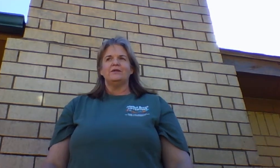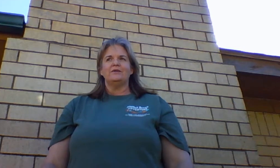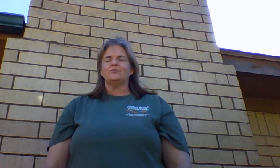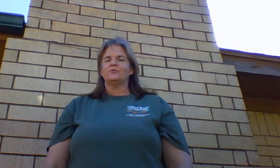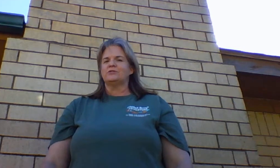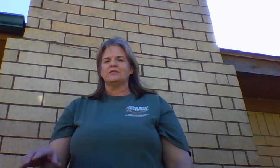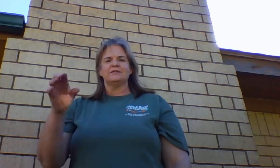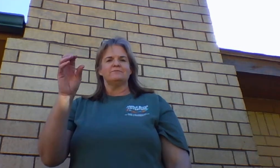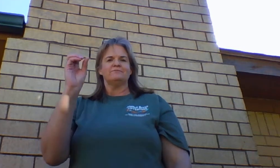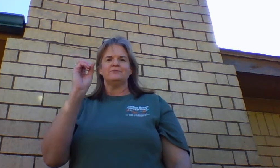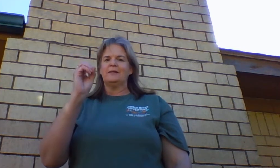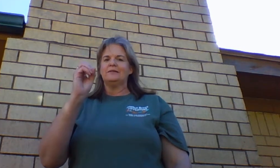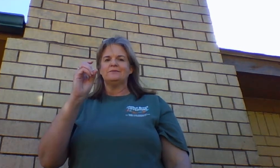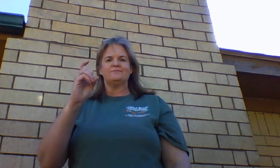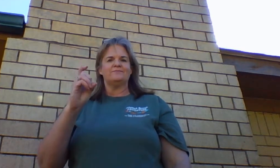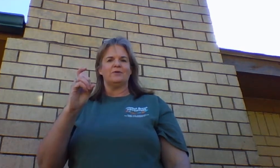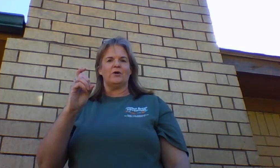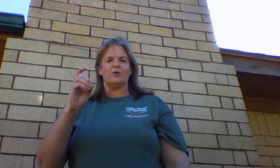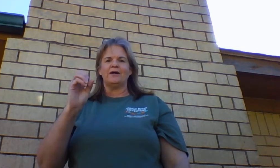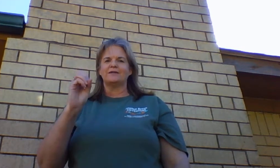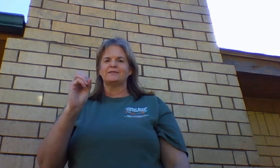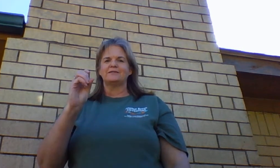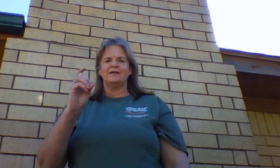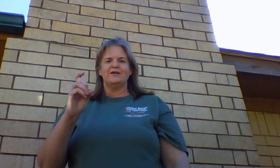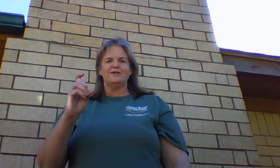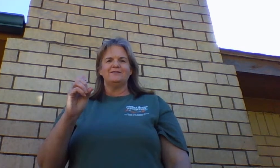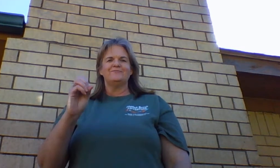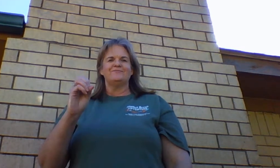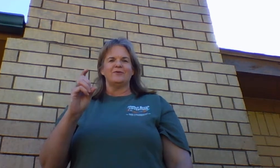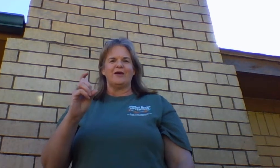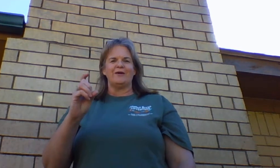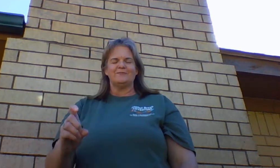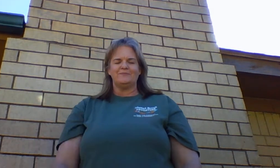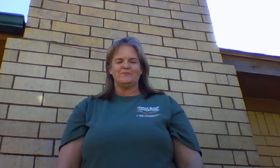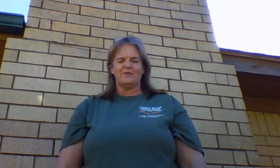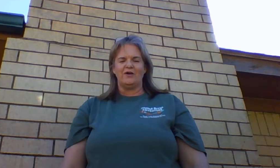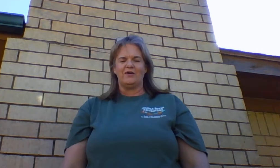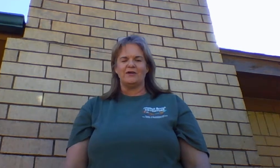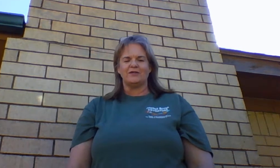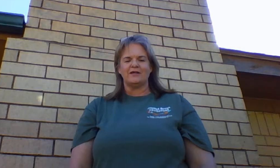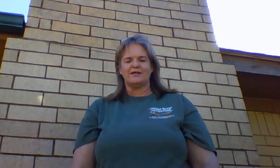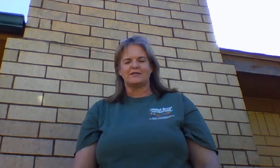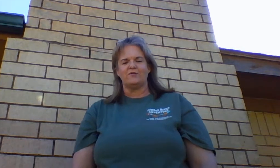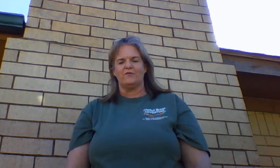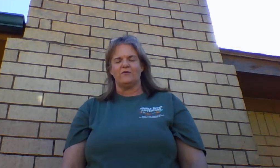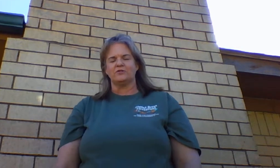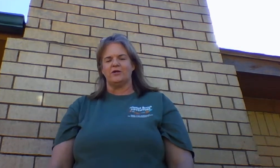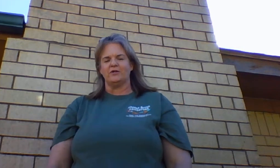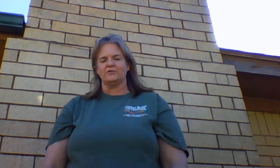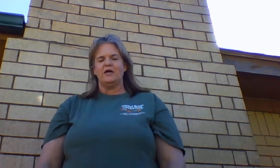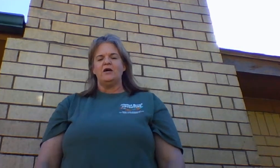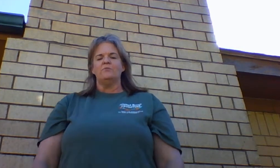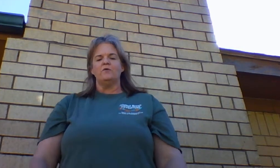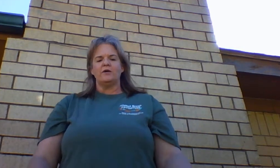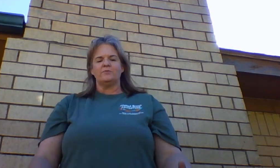We're just going to spell it O-X. Okay? Alright, so that takes care of our first graders. Moving up to our